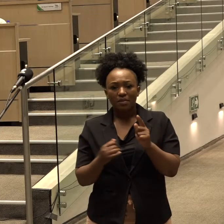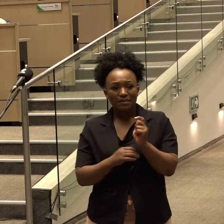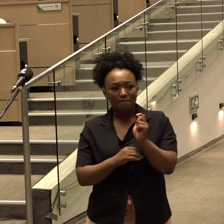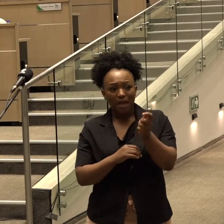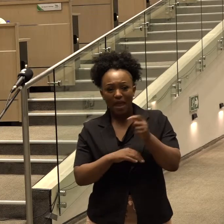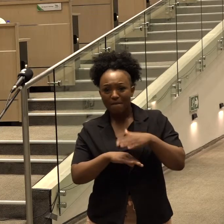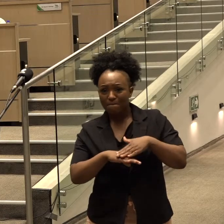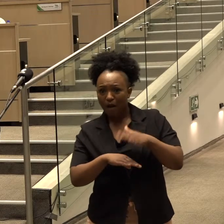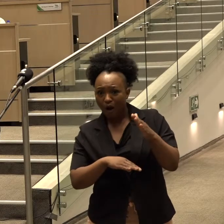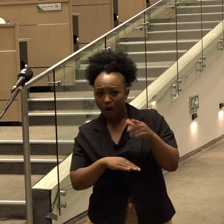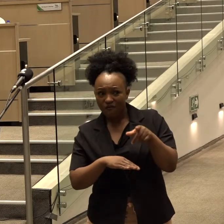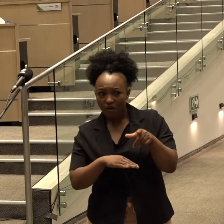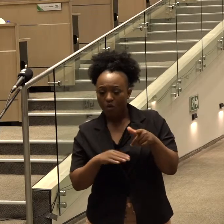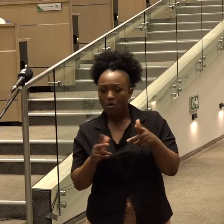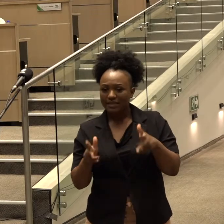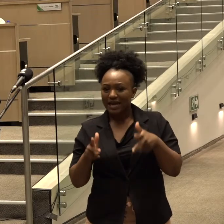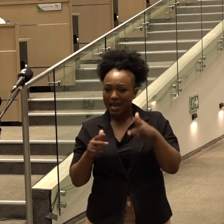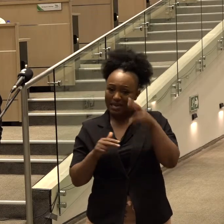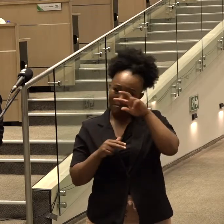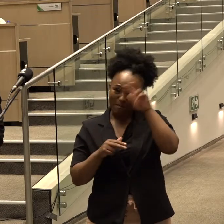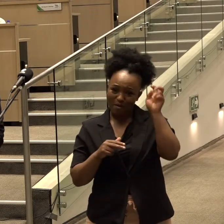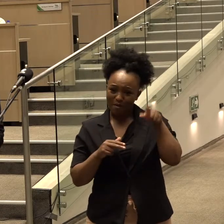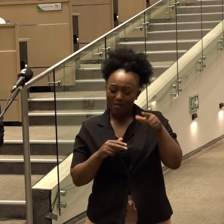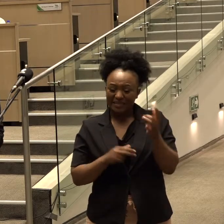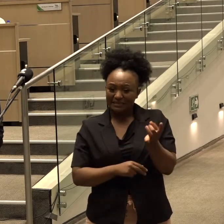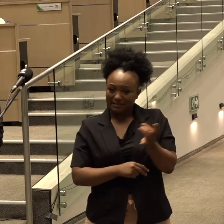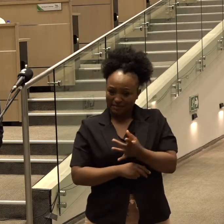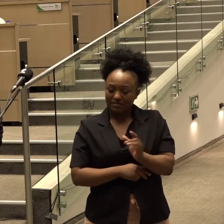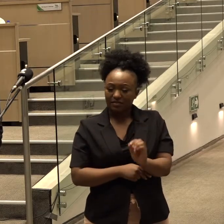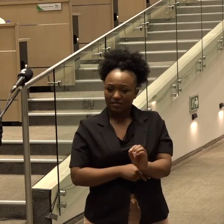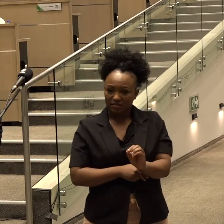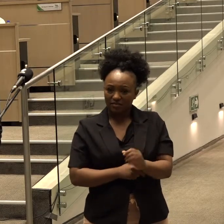more for a blue train which is expensive